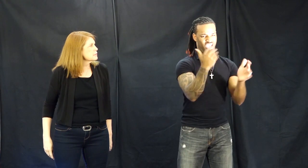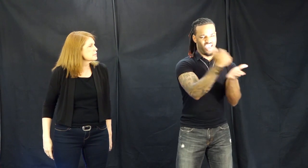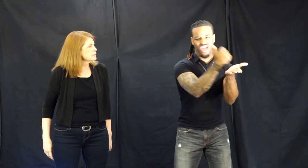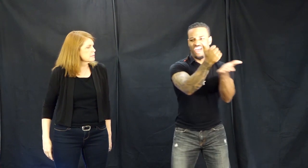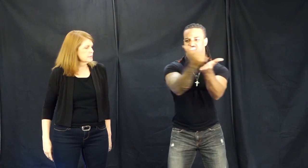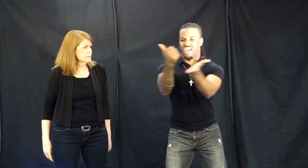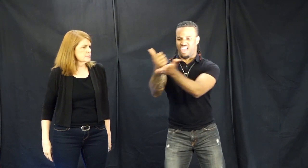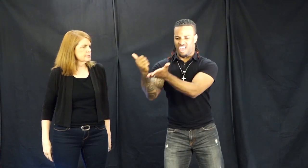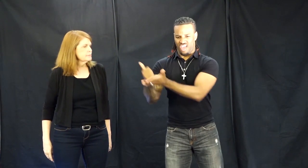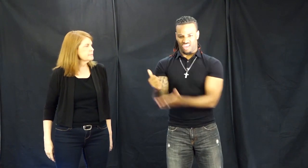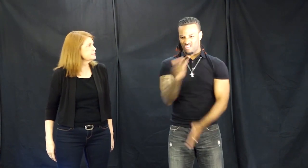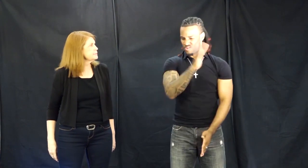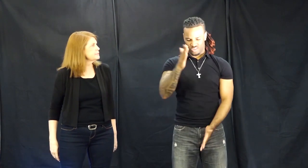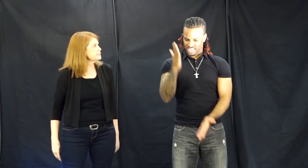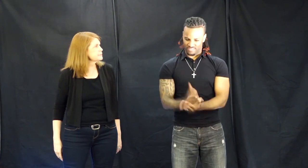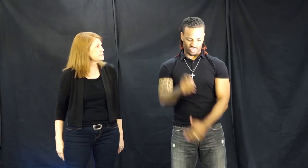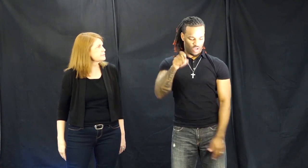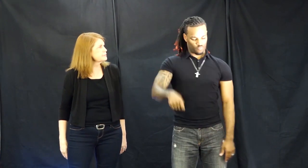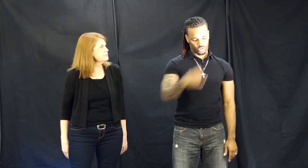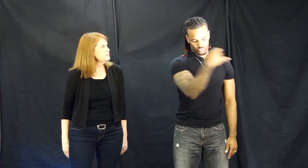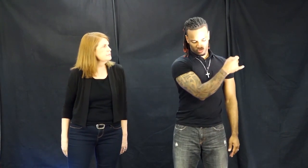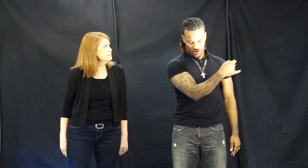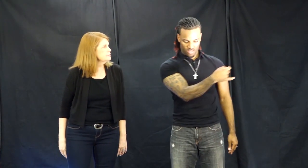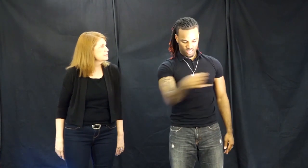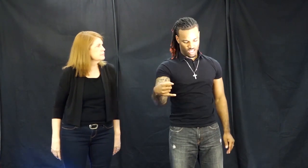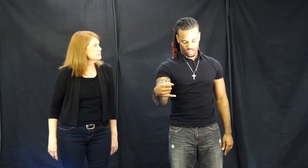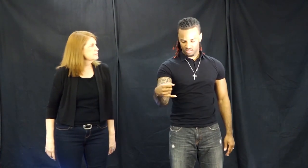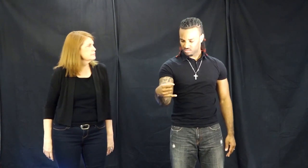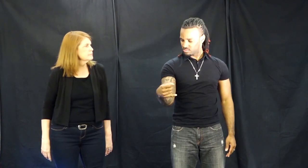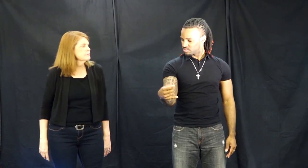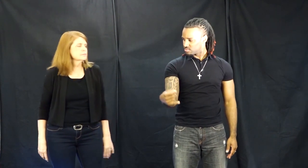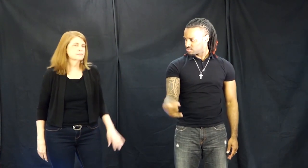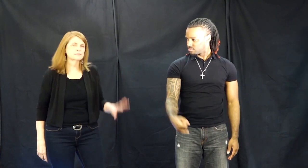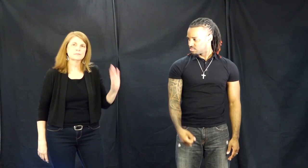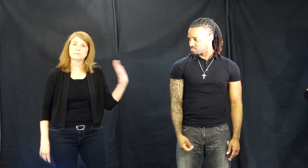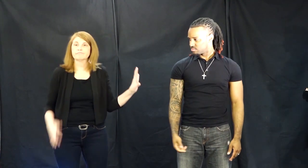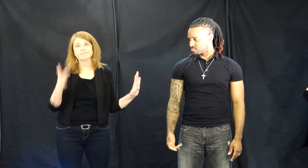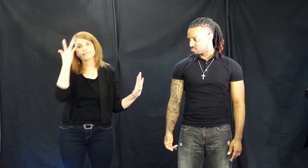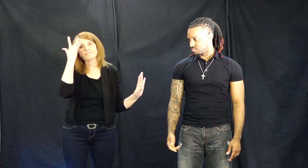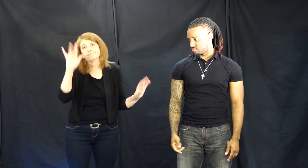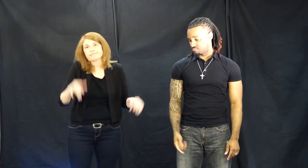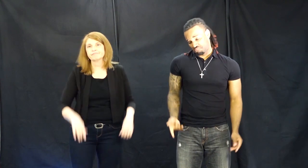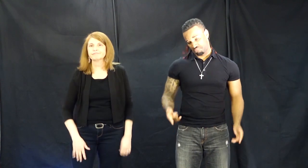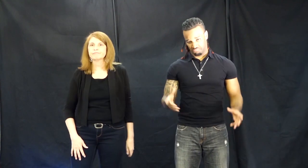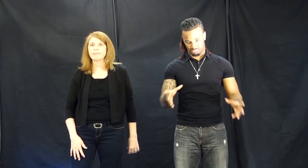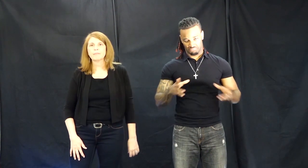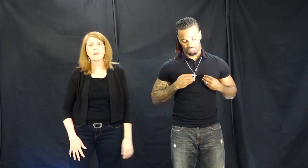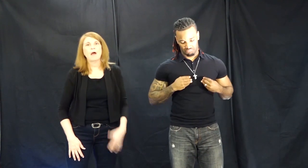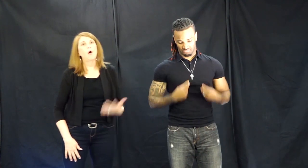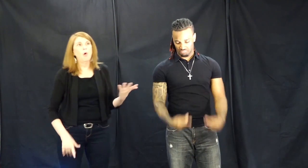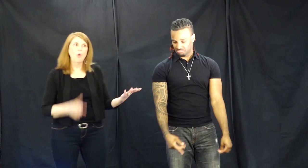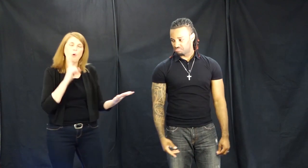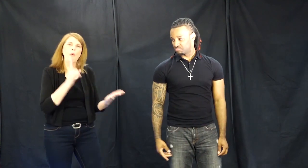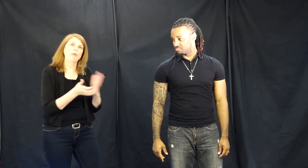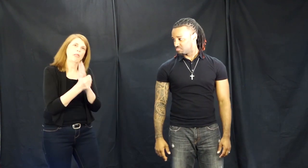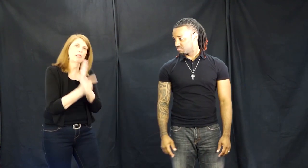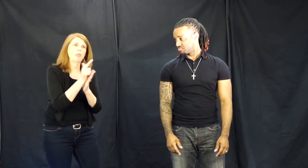in every revolution in the world, we never stop. Where do we draw the line? So quick-witted. Alas, I admit it. I bet you were quite a lawyer. My defendants